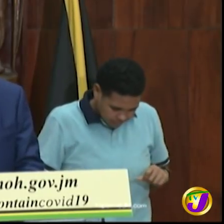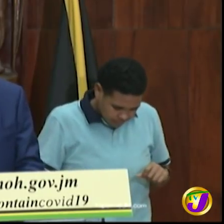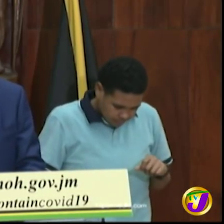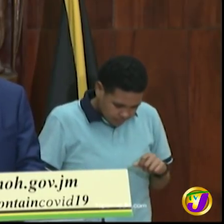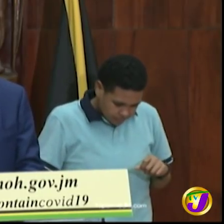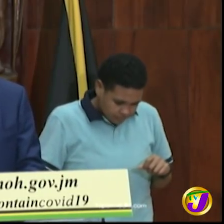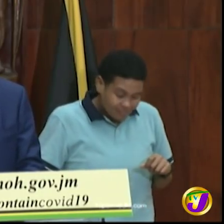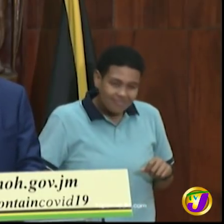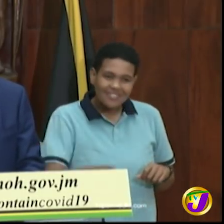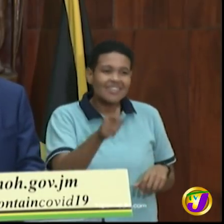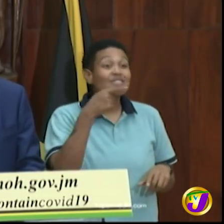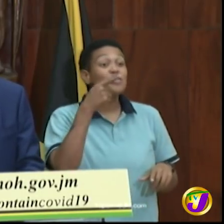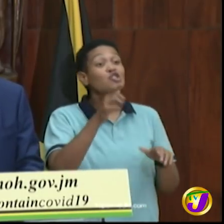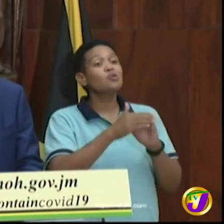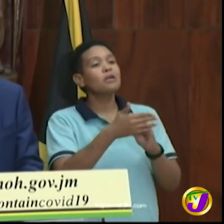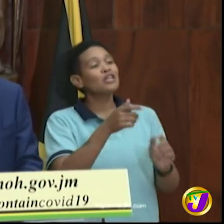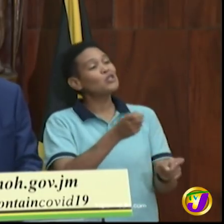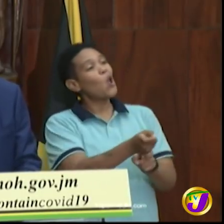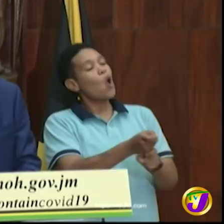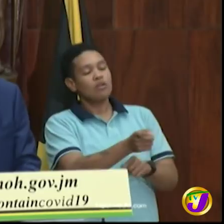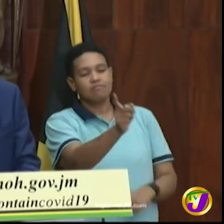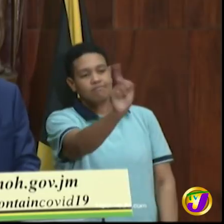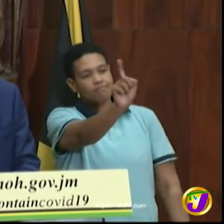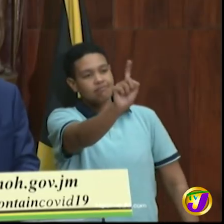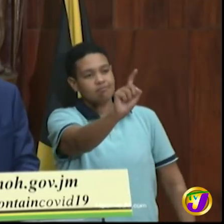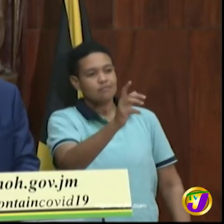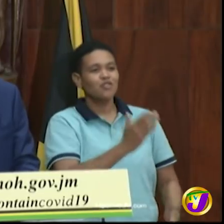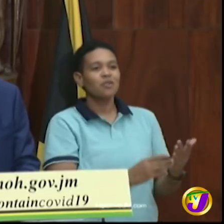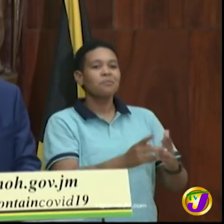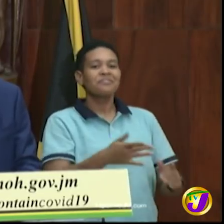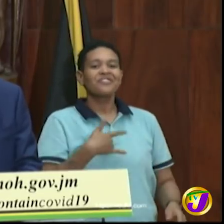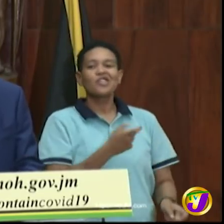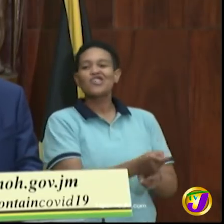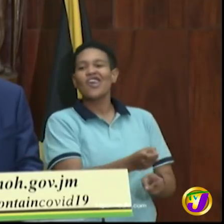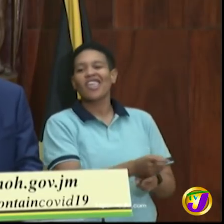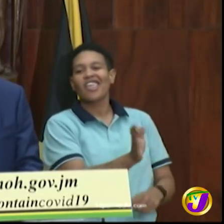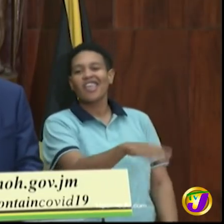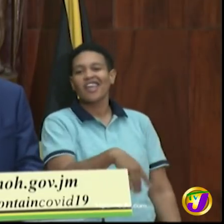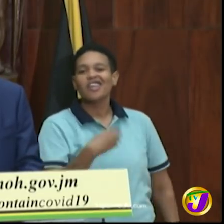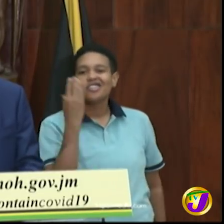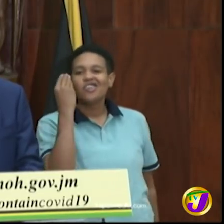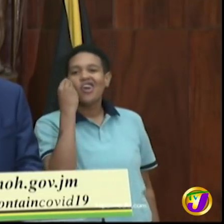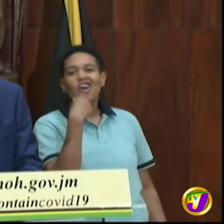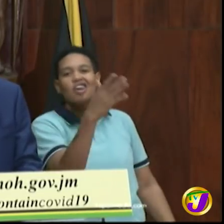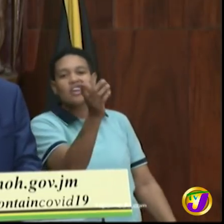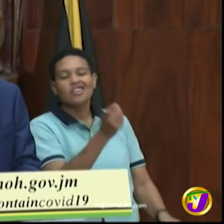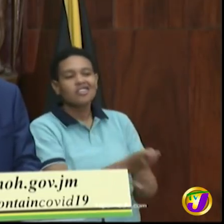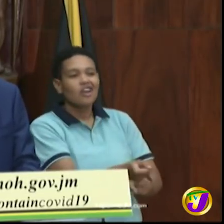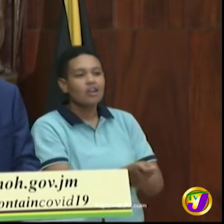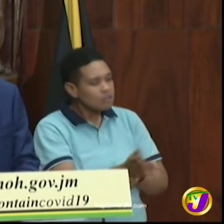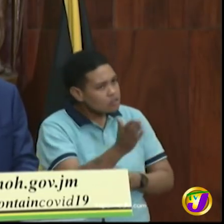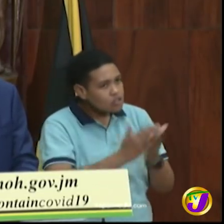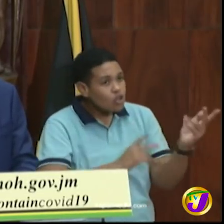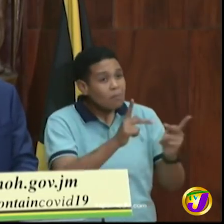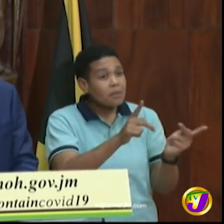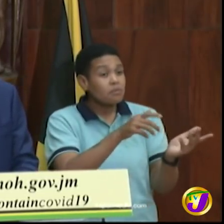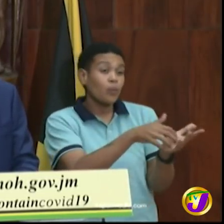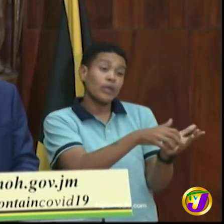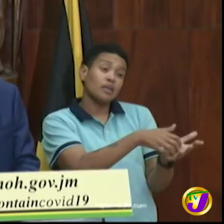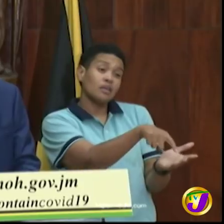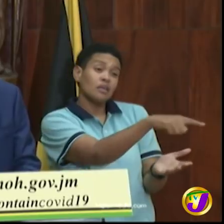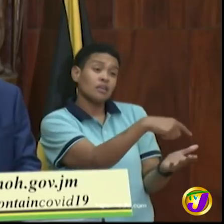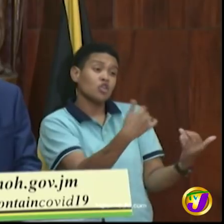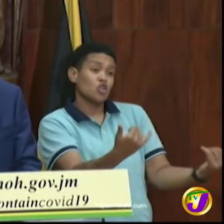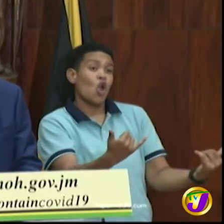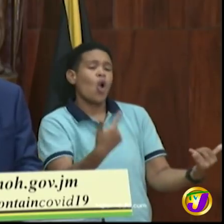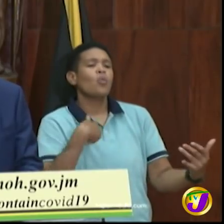say in Jamaica, a joke thing. Because some people are treating it as if it is a joke thing. Some people are being weak fence.